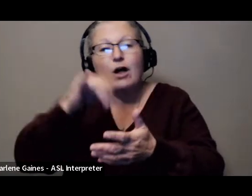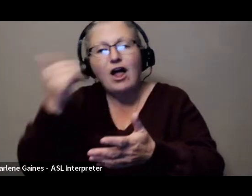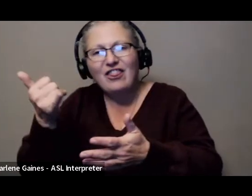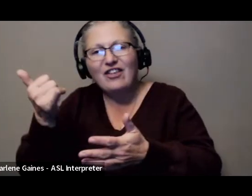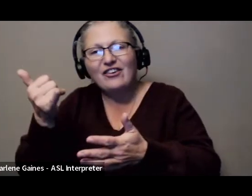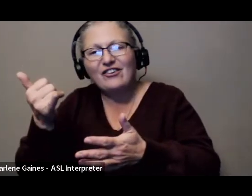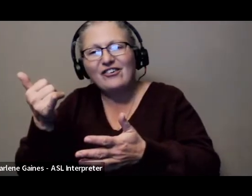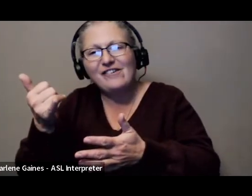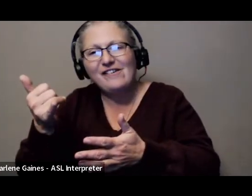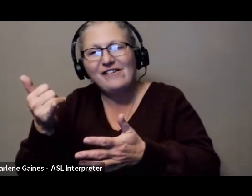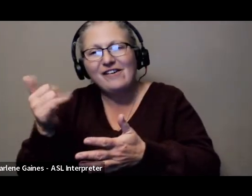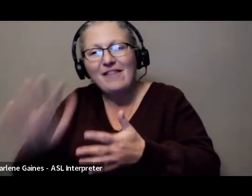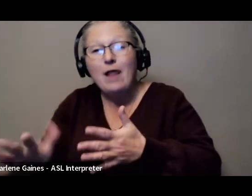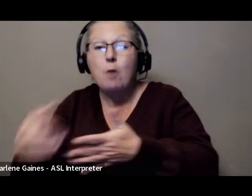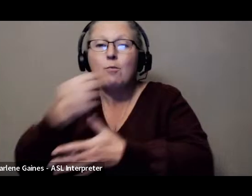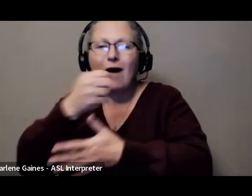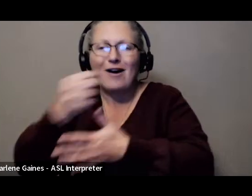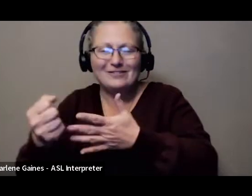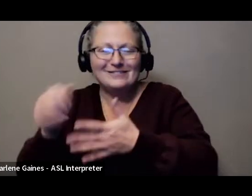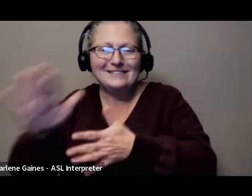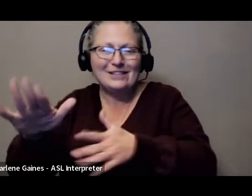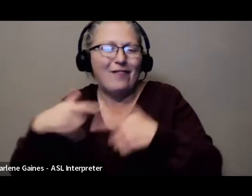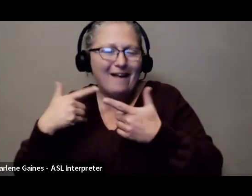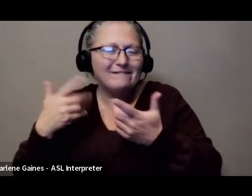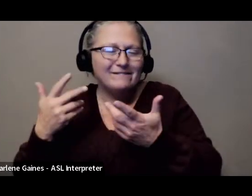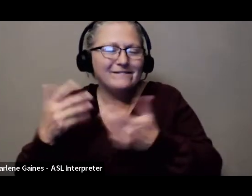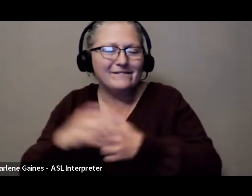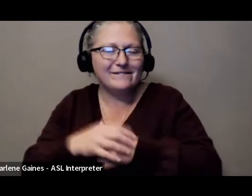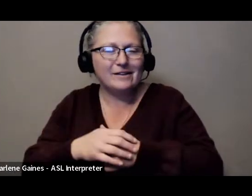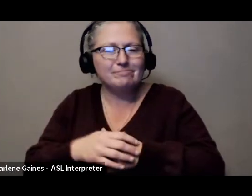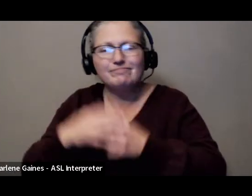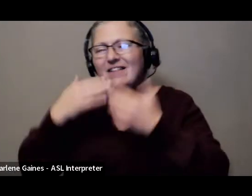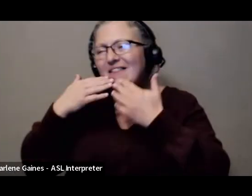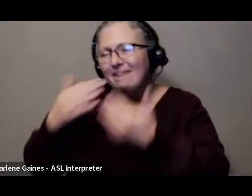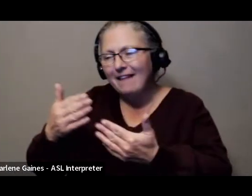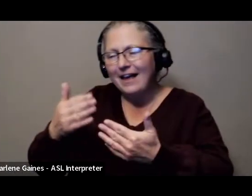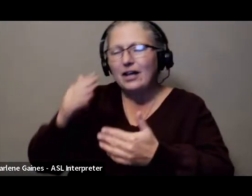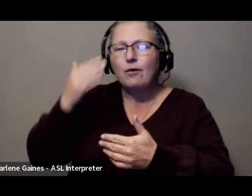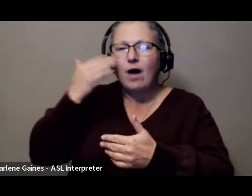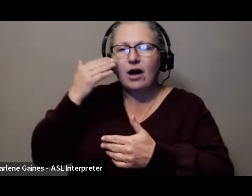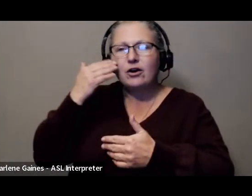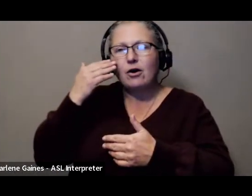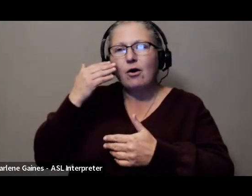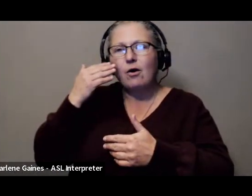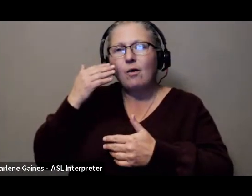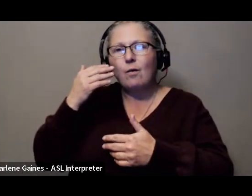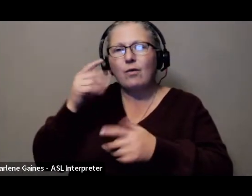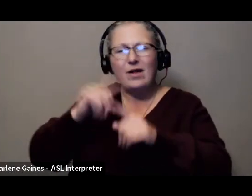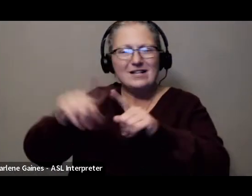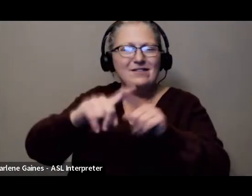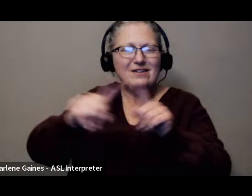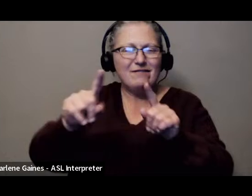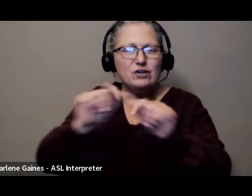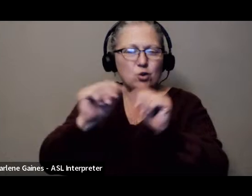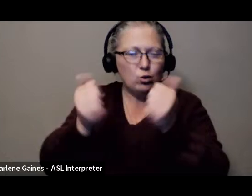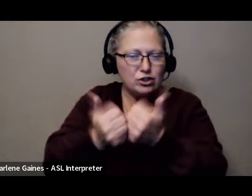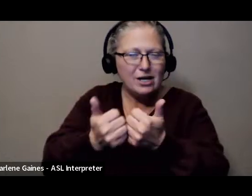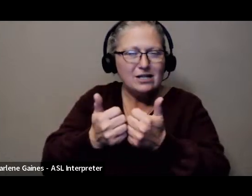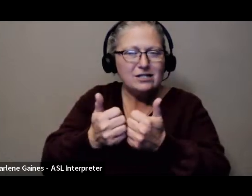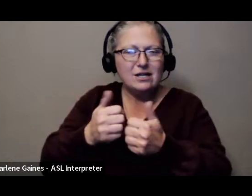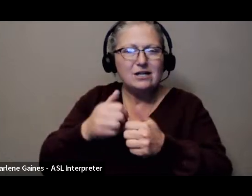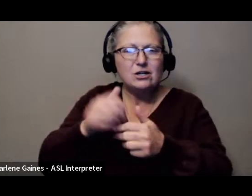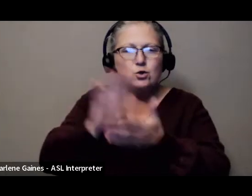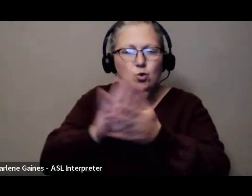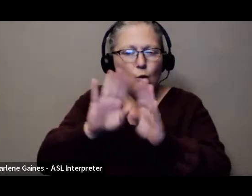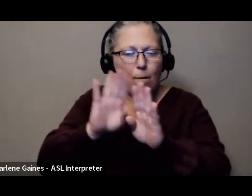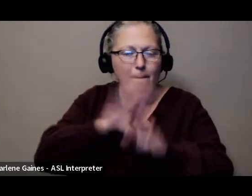that they're prioritizing in their life. Thank you. And I know that with all of the different associations, the school board